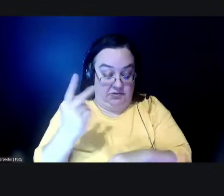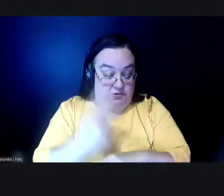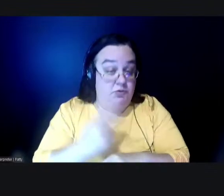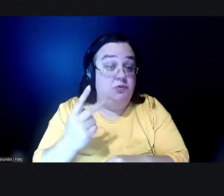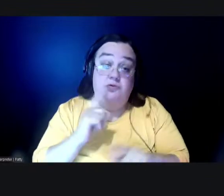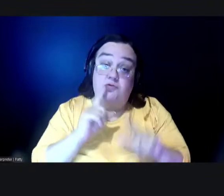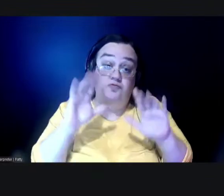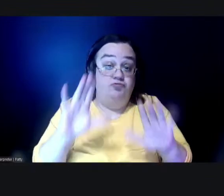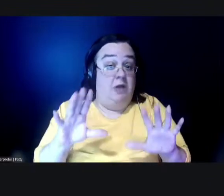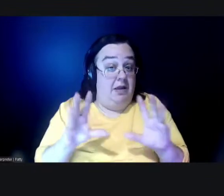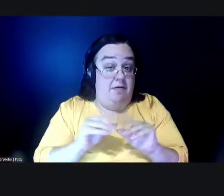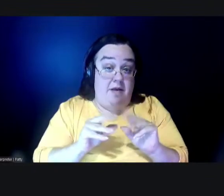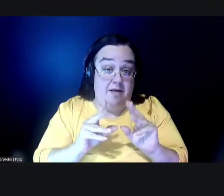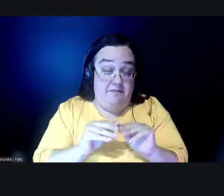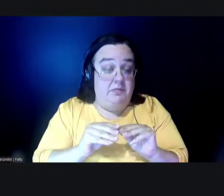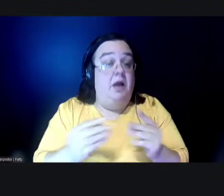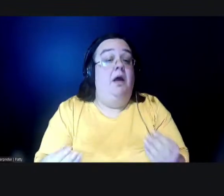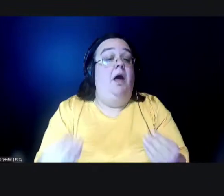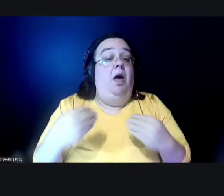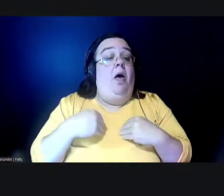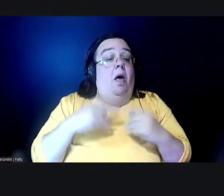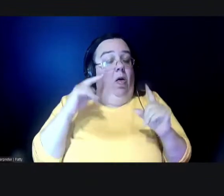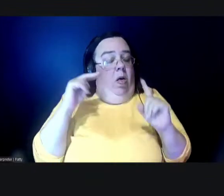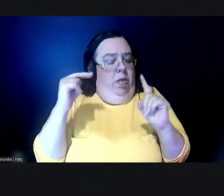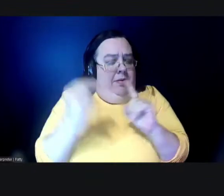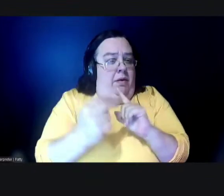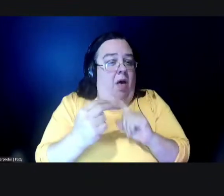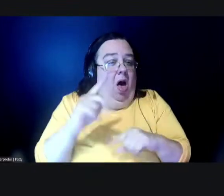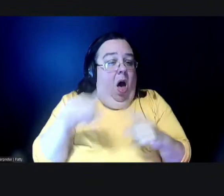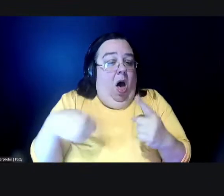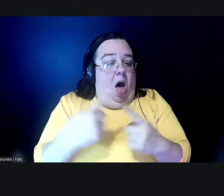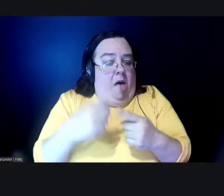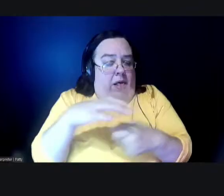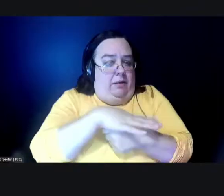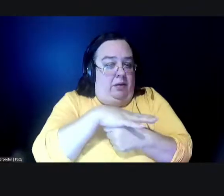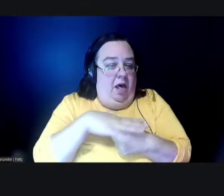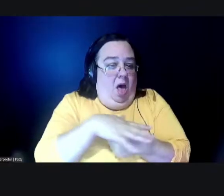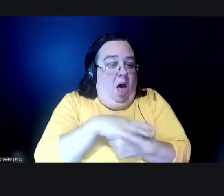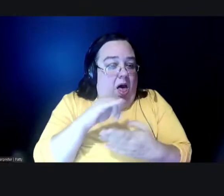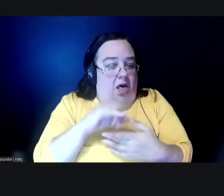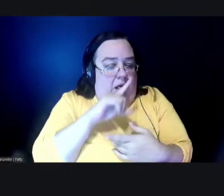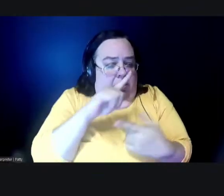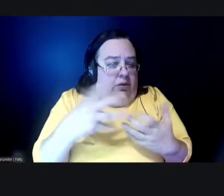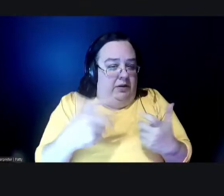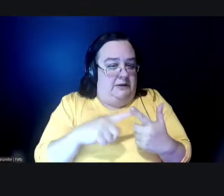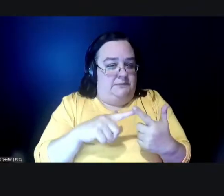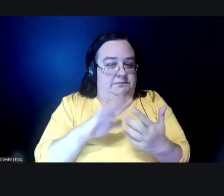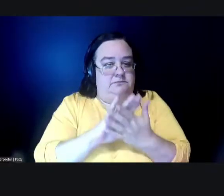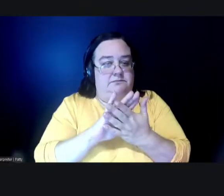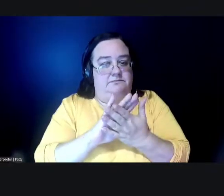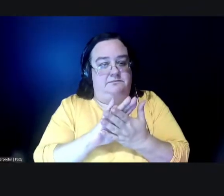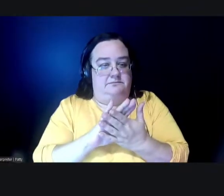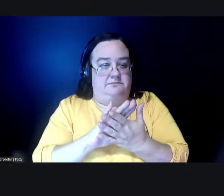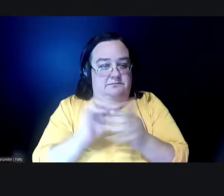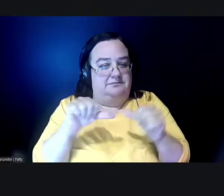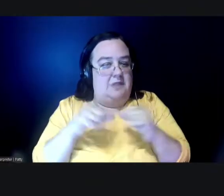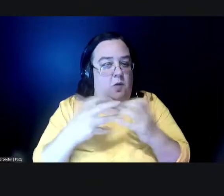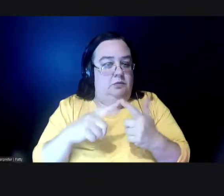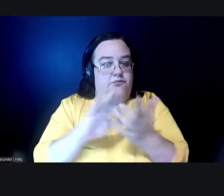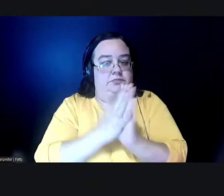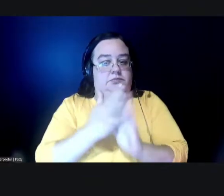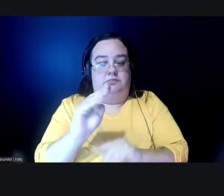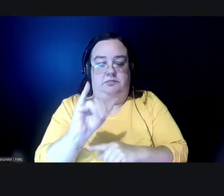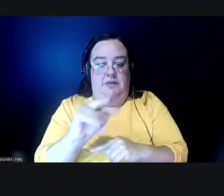great conference. Gave me perspective on an area that I do want to turn into a Main Street one day. However,